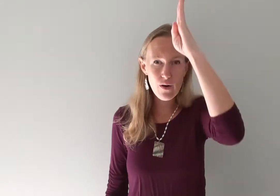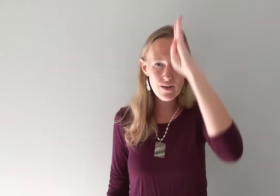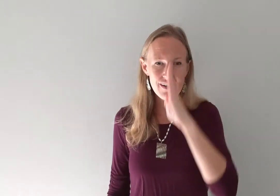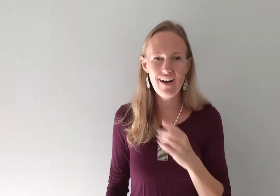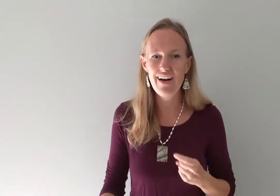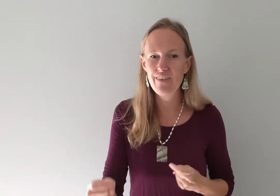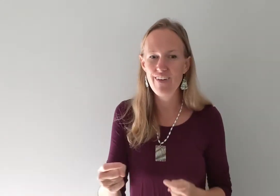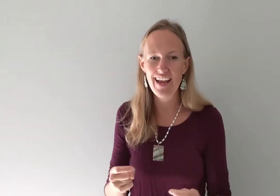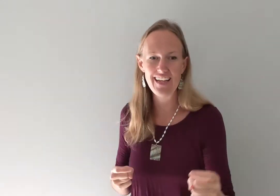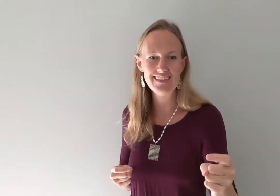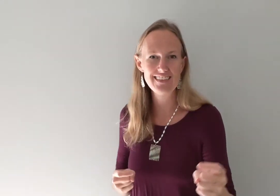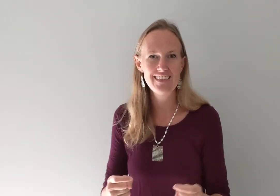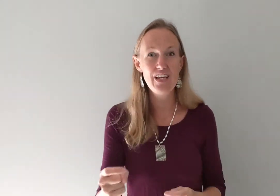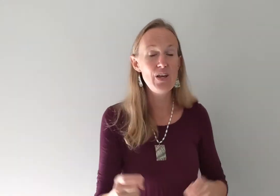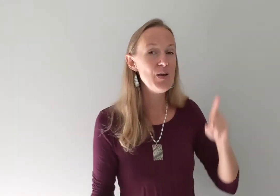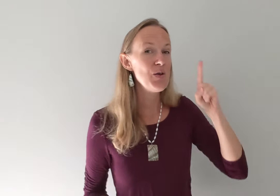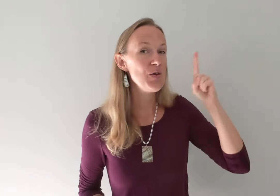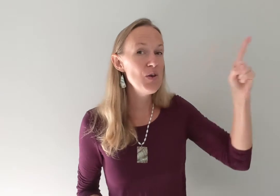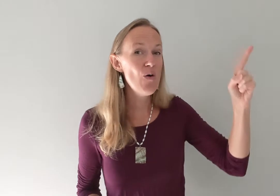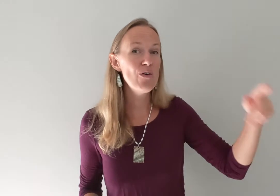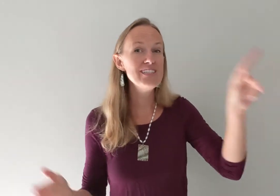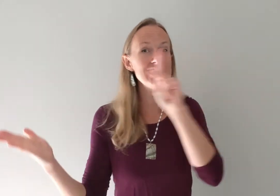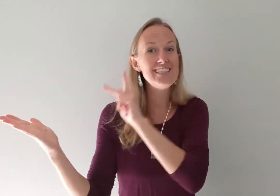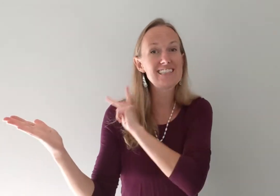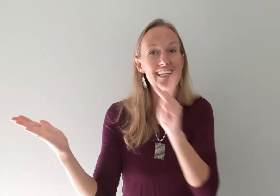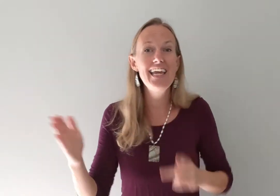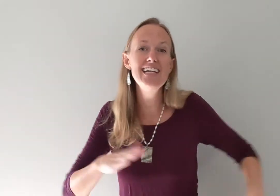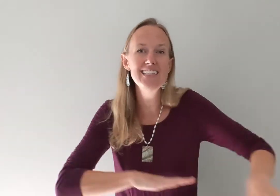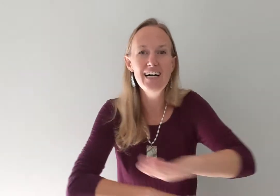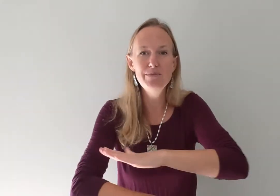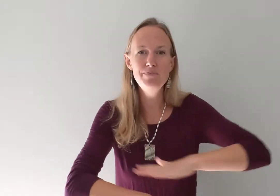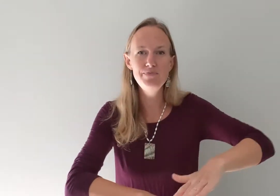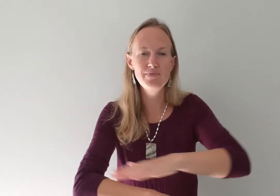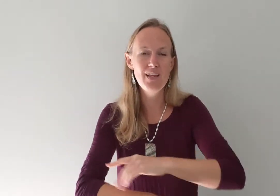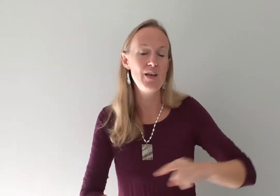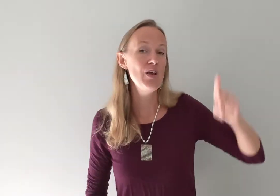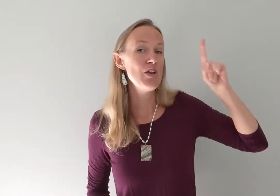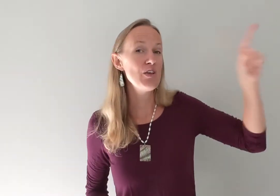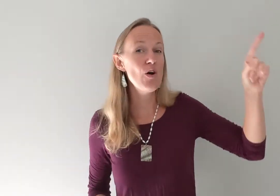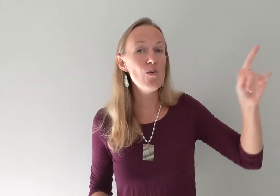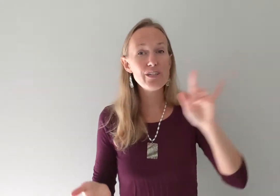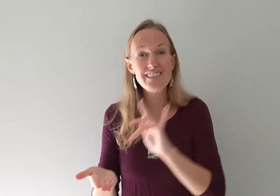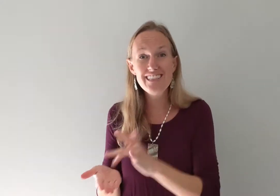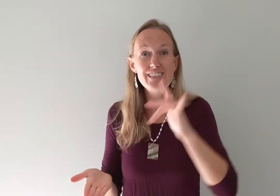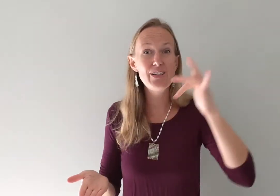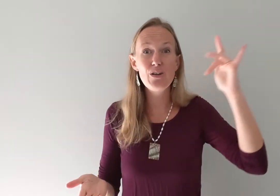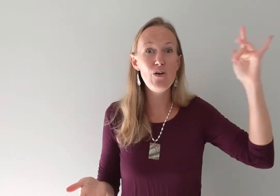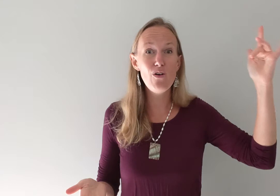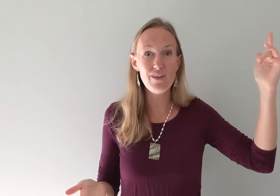our God reigns. Yours is the kingdom. Yours is the